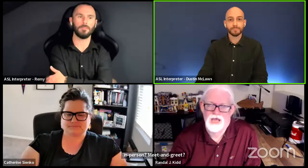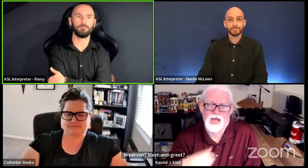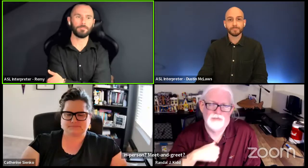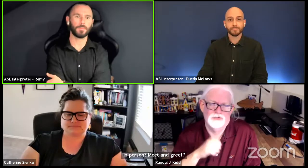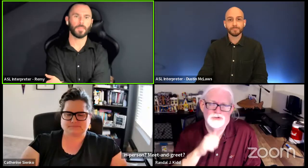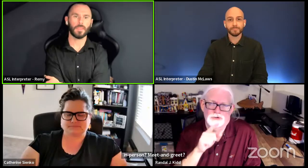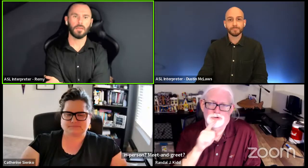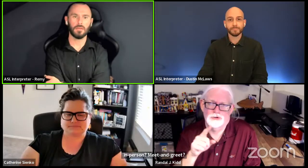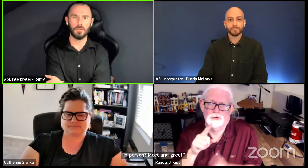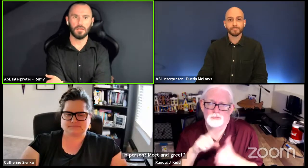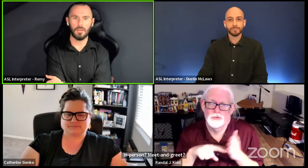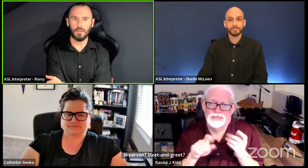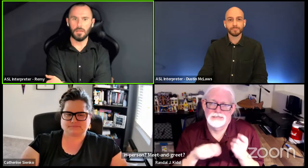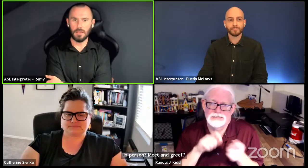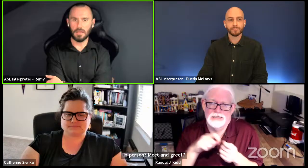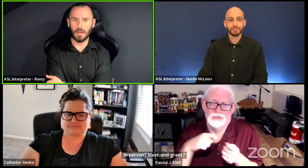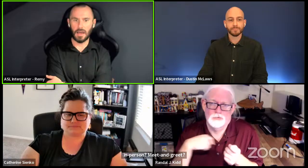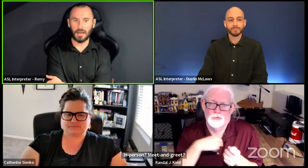Okay.